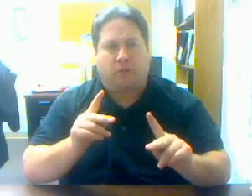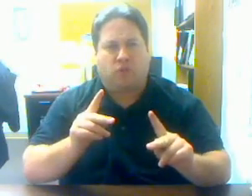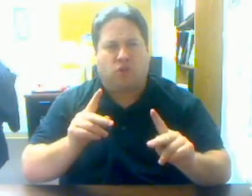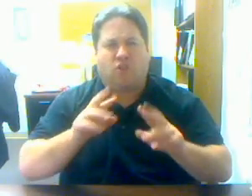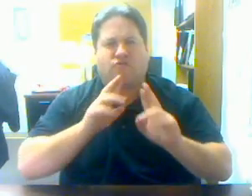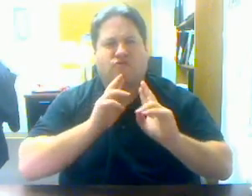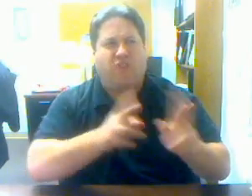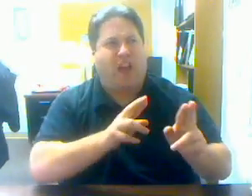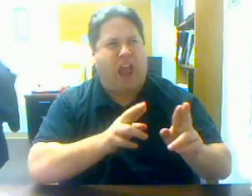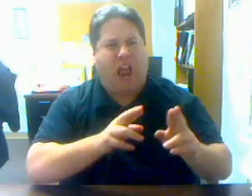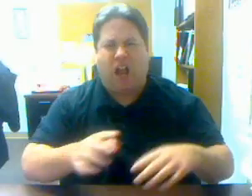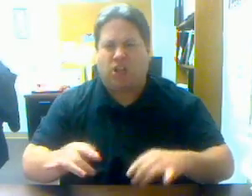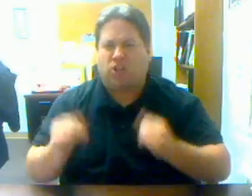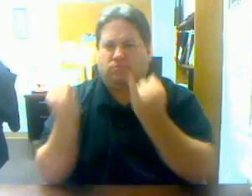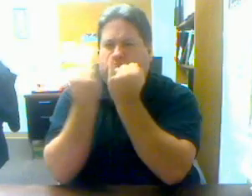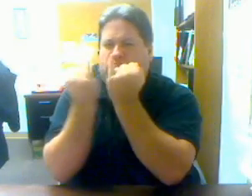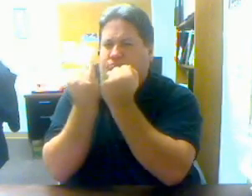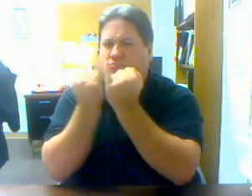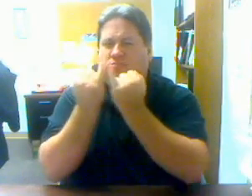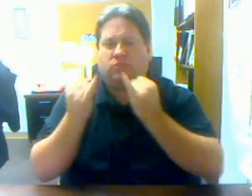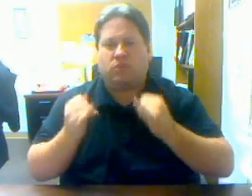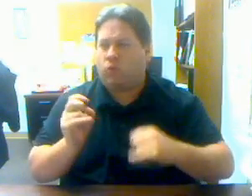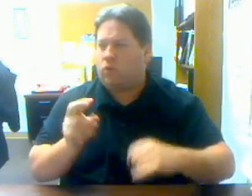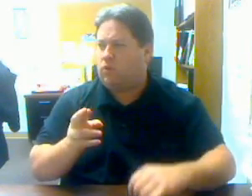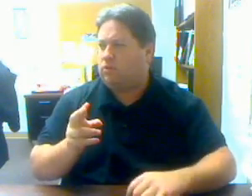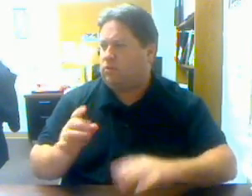might call that a hallucination. But would that be behavior?